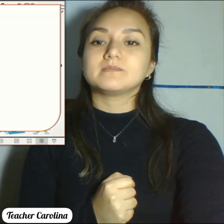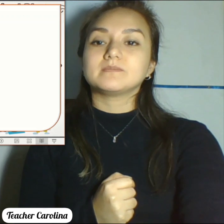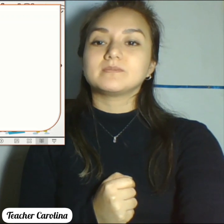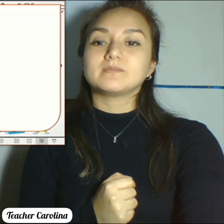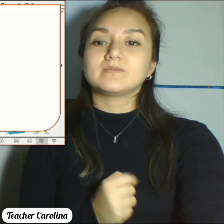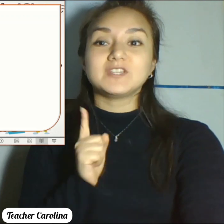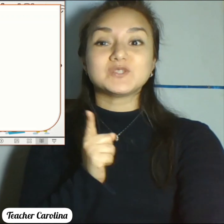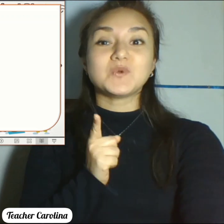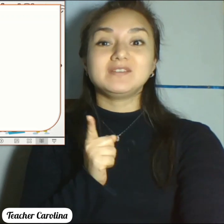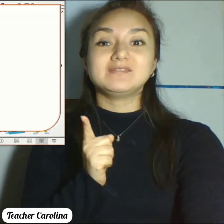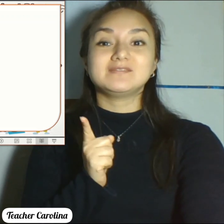This one,